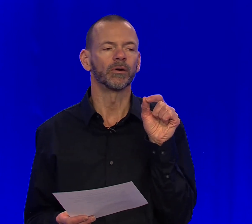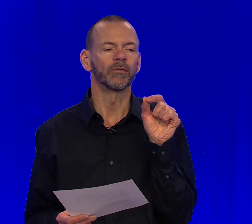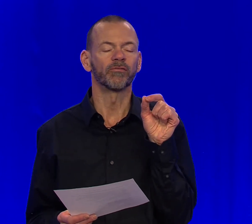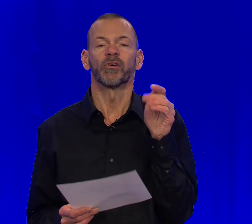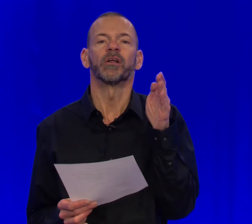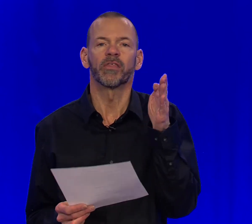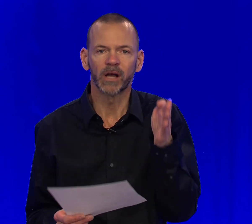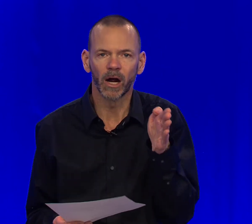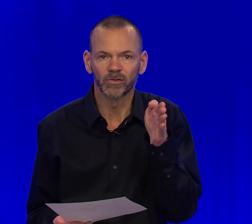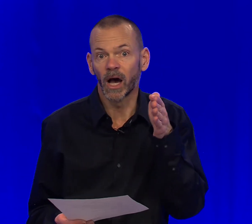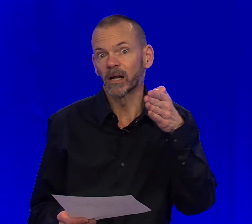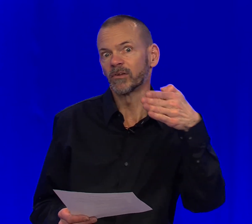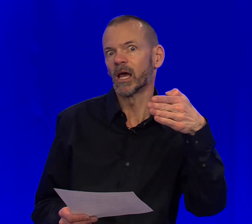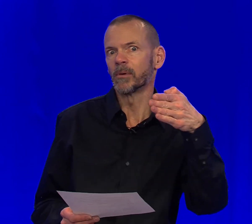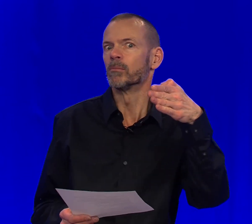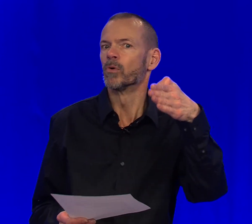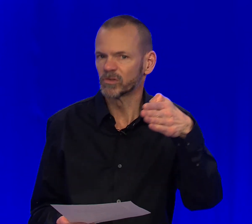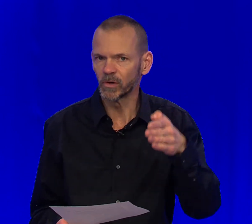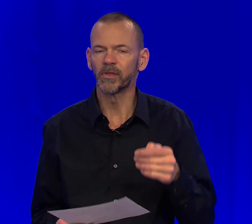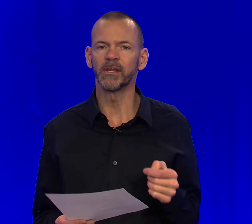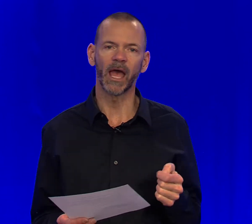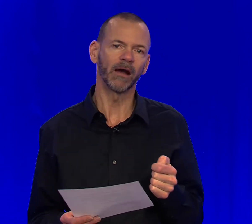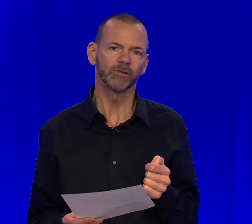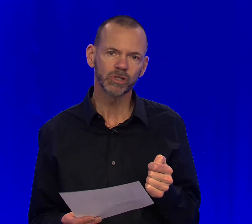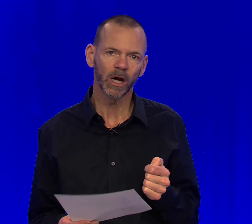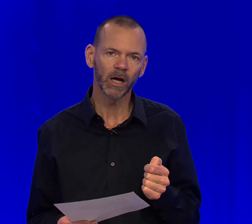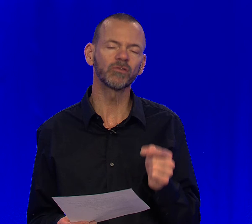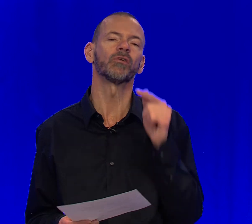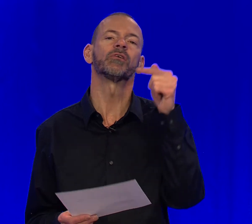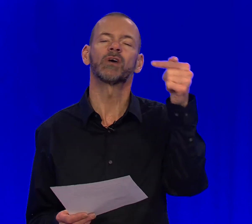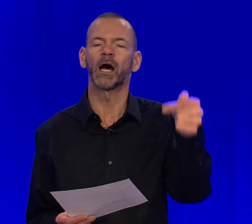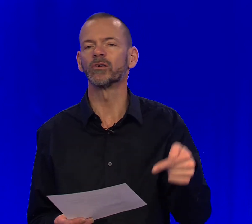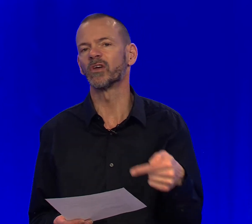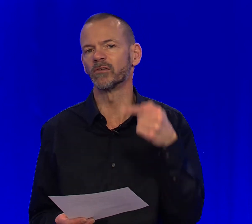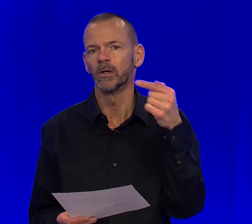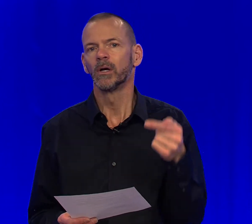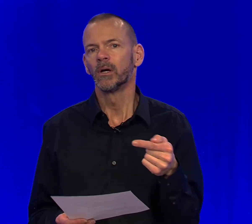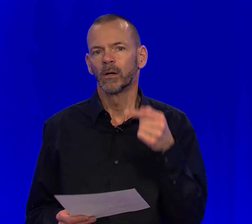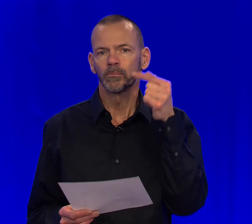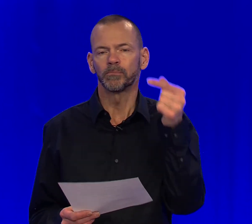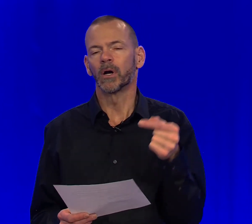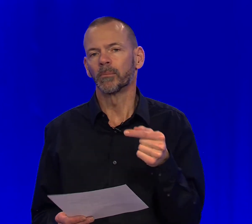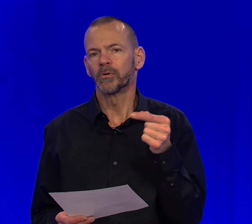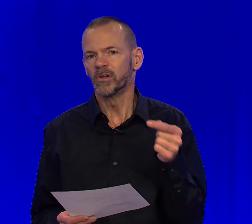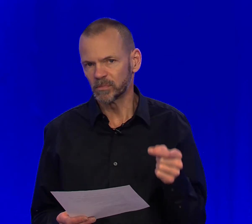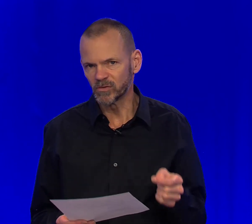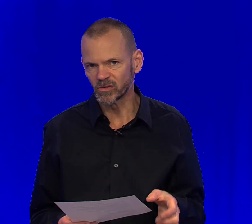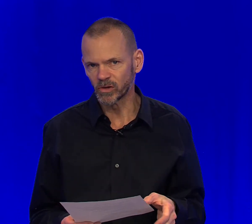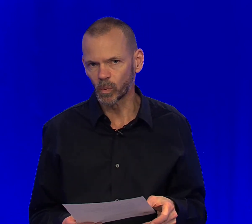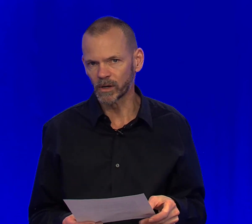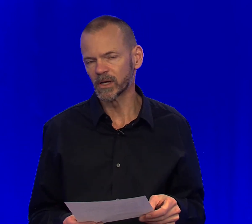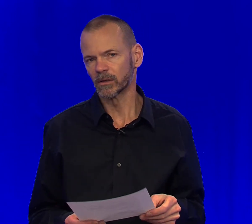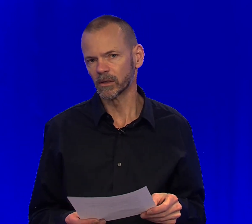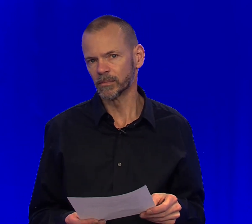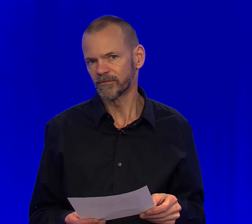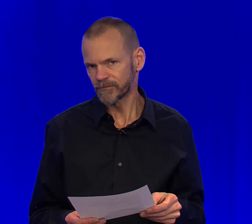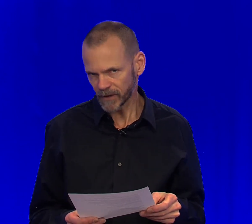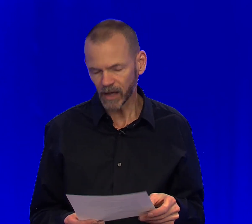The front end of the car is out of alignment more so than the average car, so the tires have a predisposition to wear down a little bit